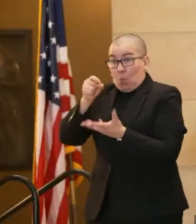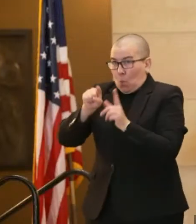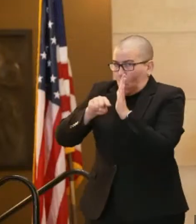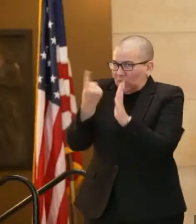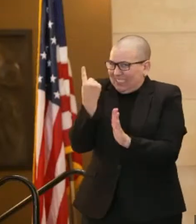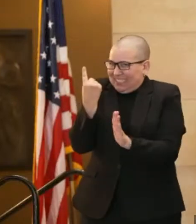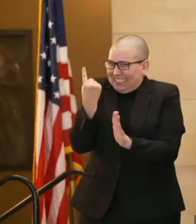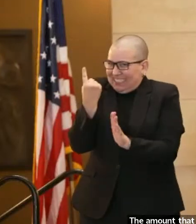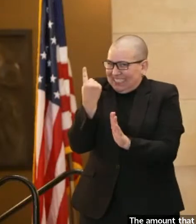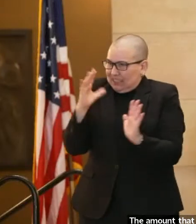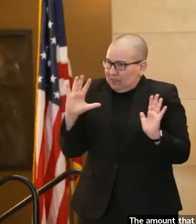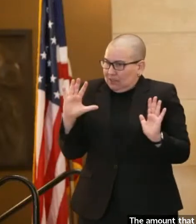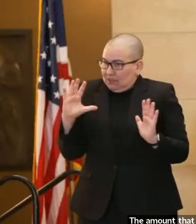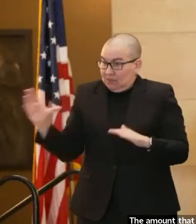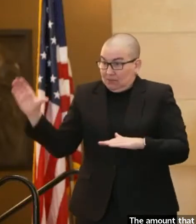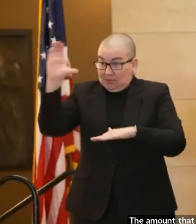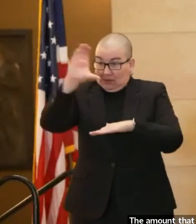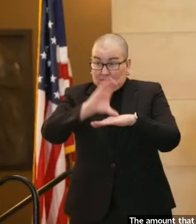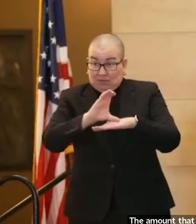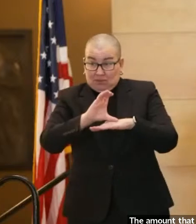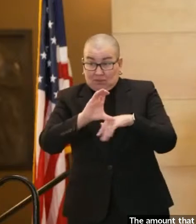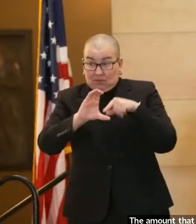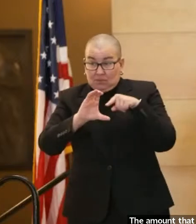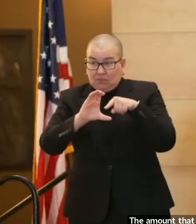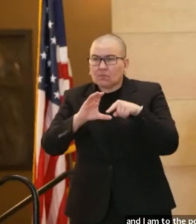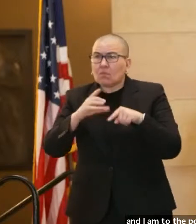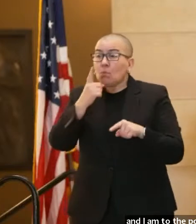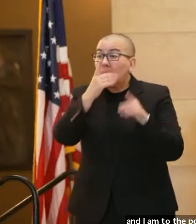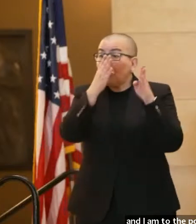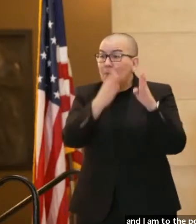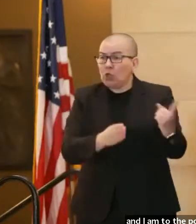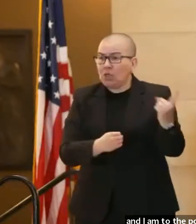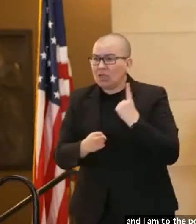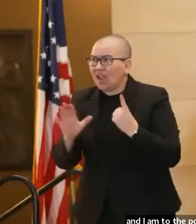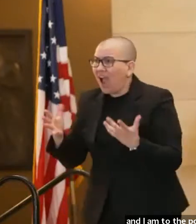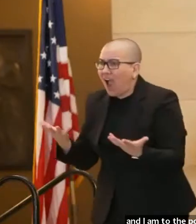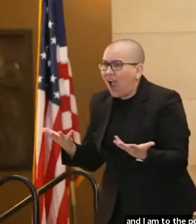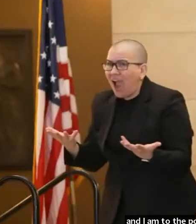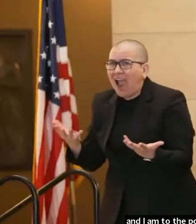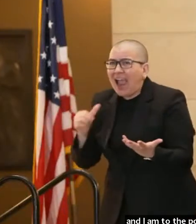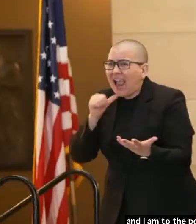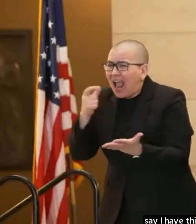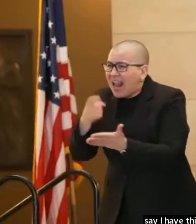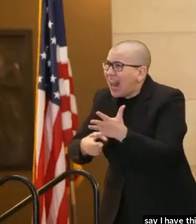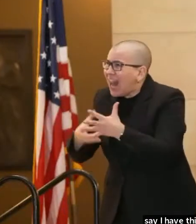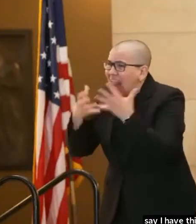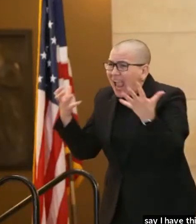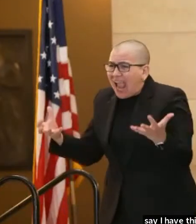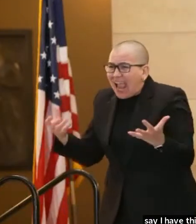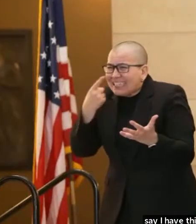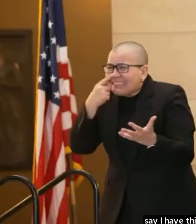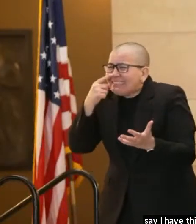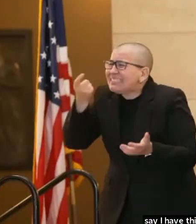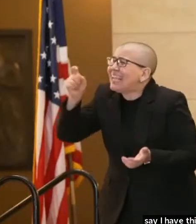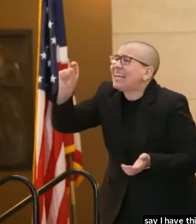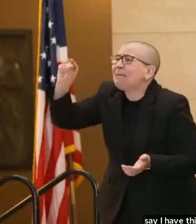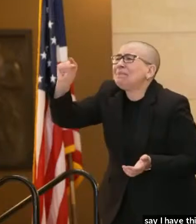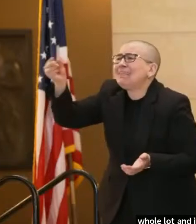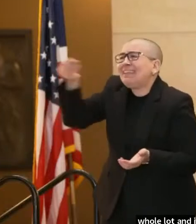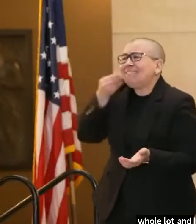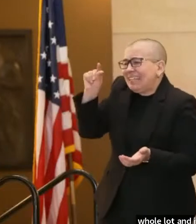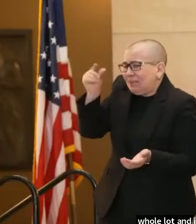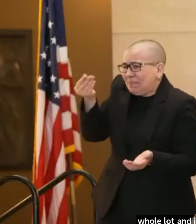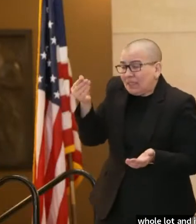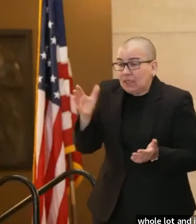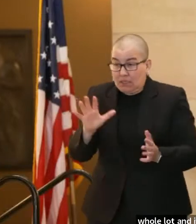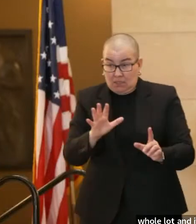the point where members will come to me and say, I have this project and it just doesn't cost a whole lot and it's just this much, and I say, you have a domestic